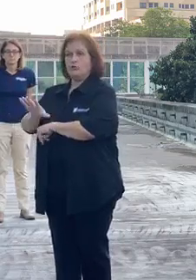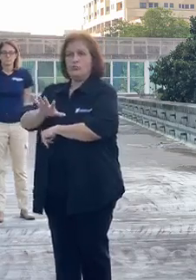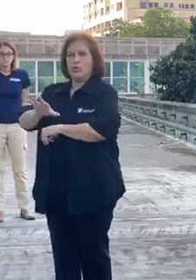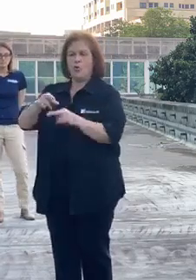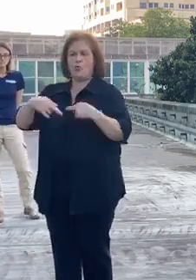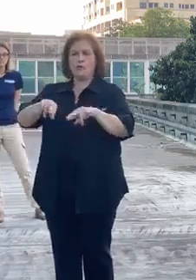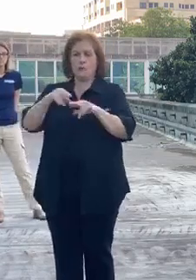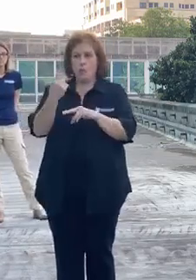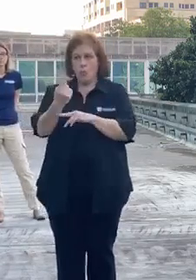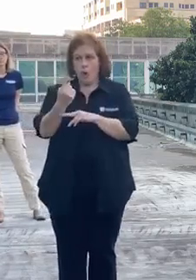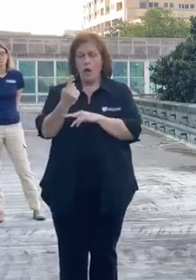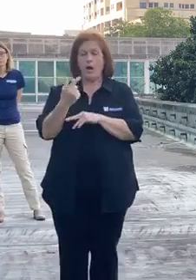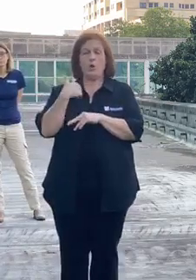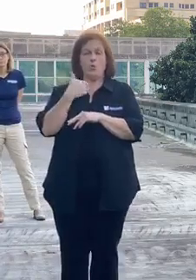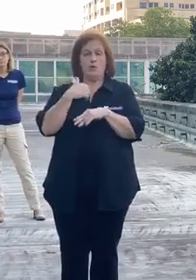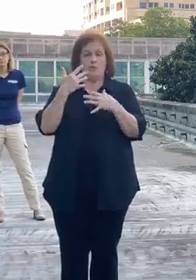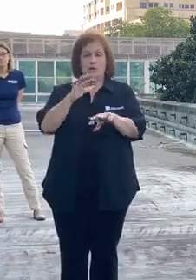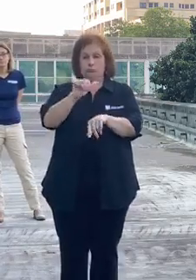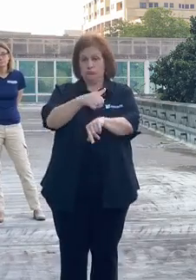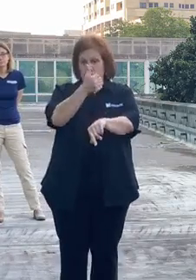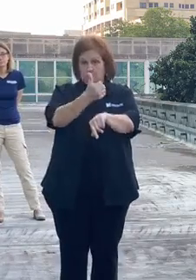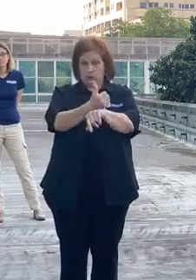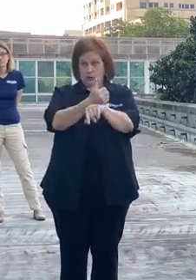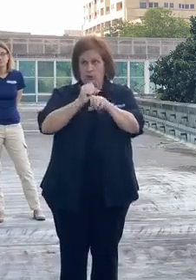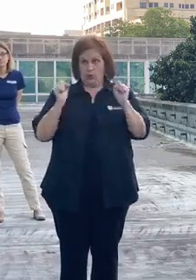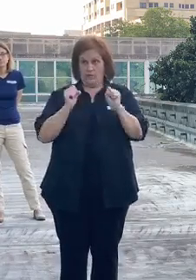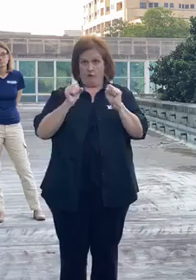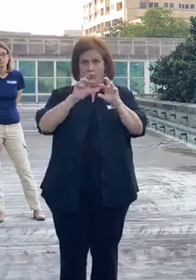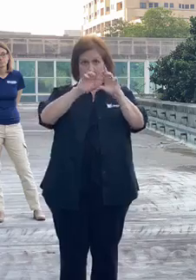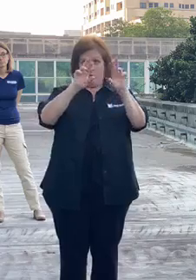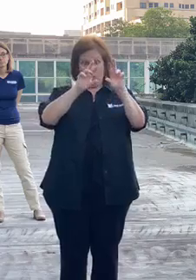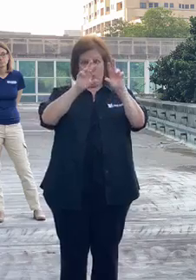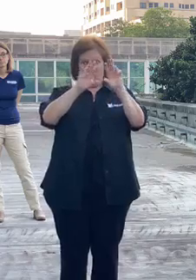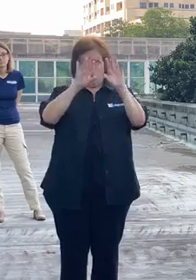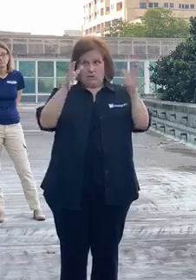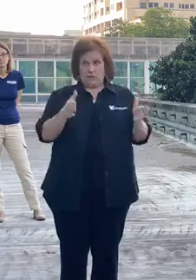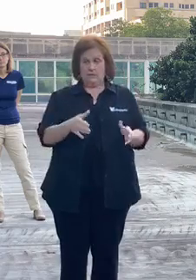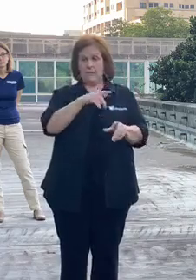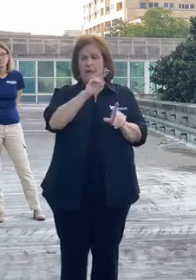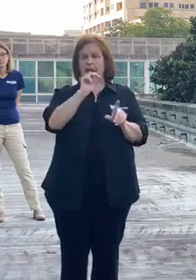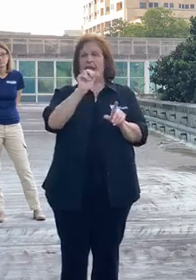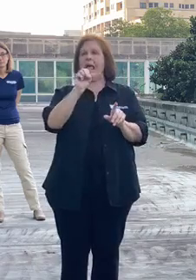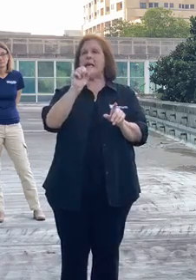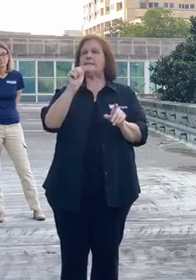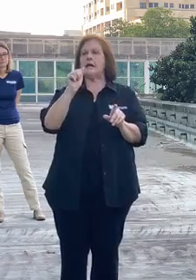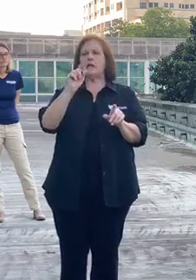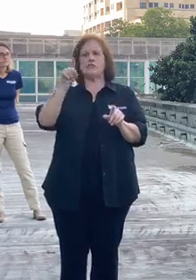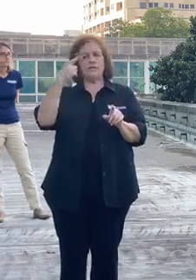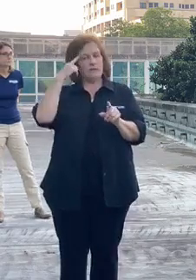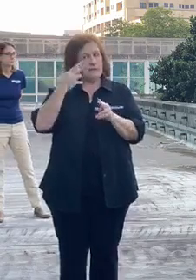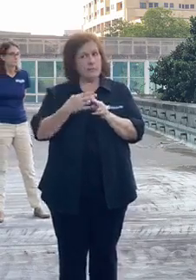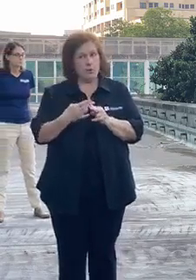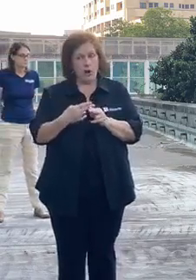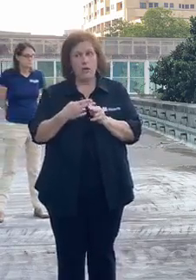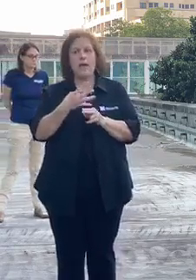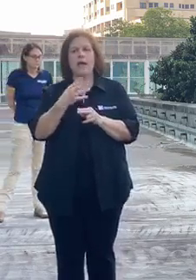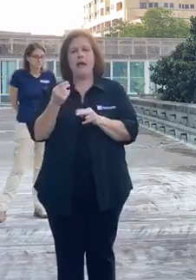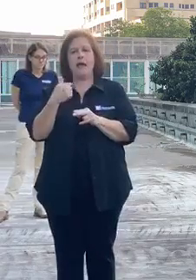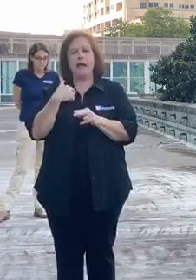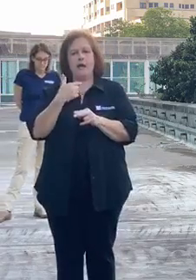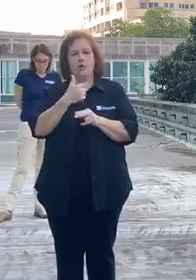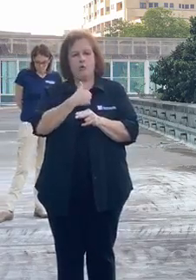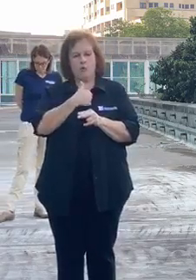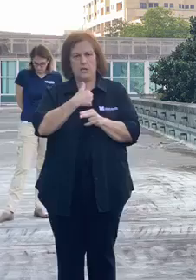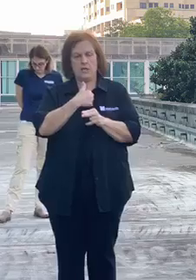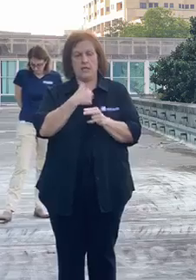We have stored the refrigerators at NASA Mishu temporarily, and we have actually